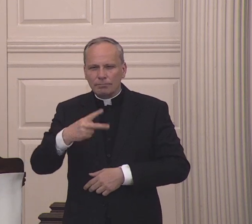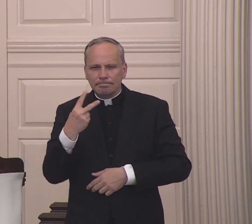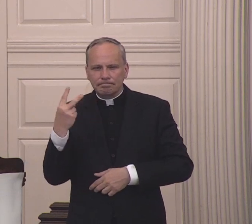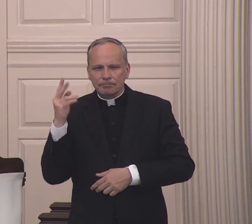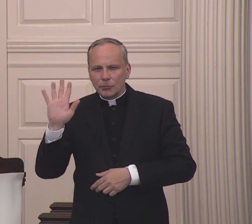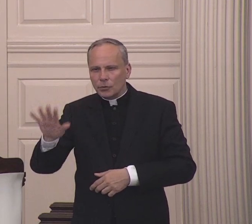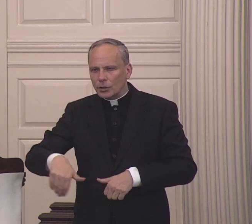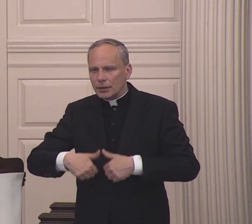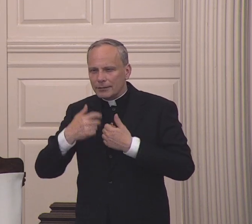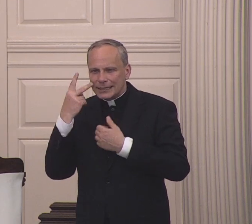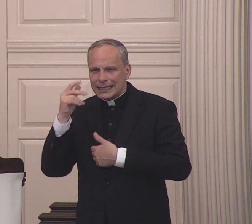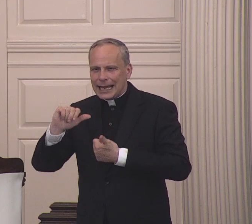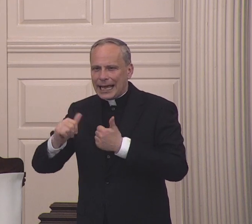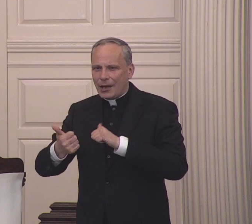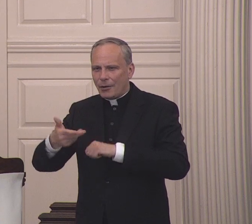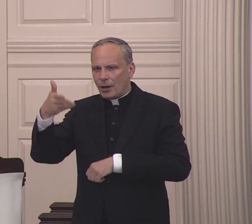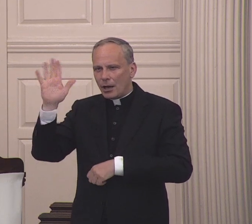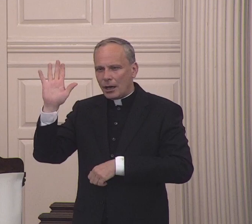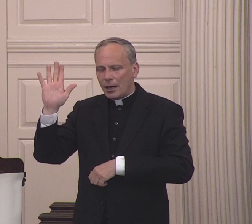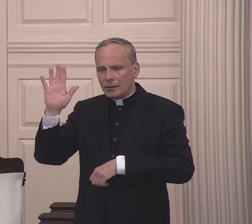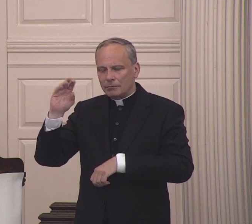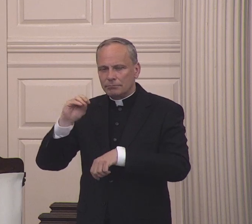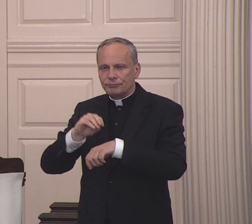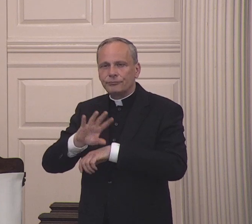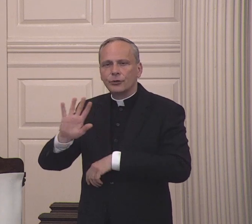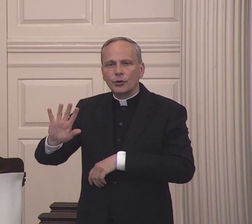see the hand of God in your life.